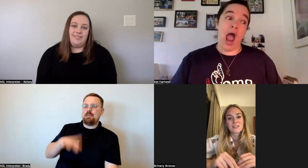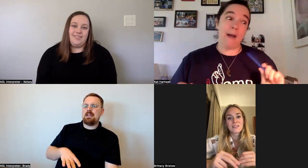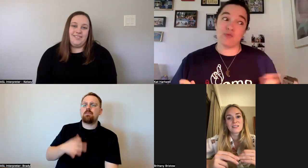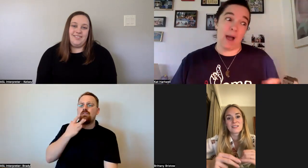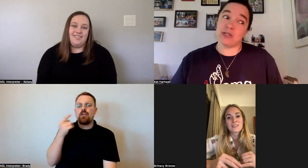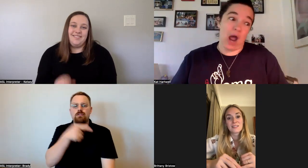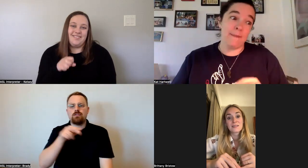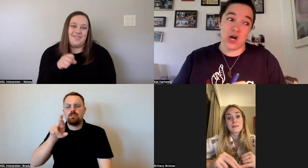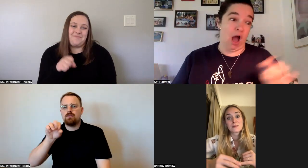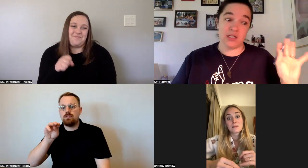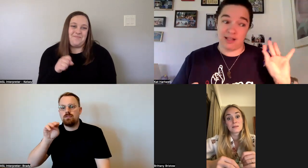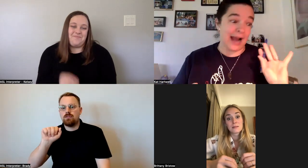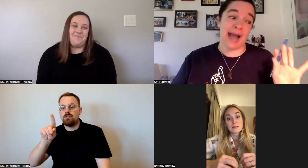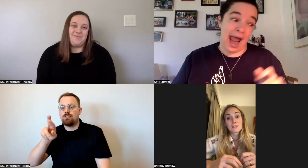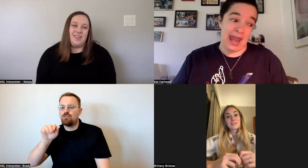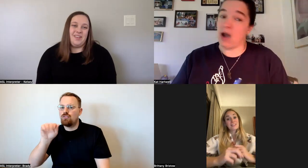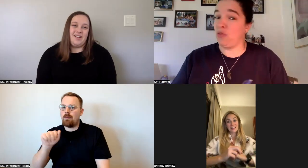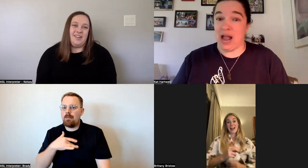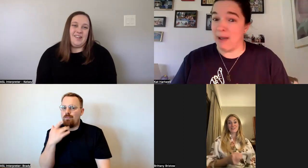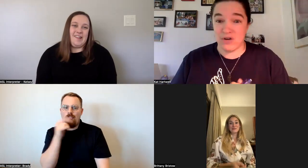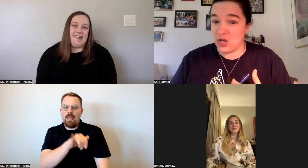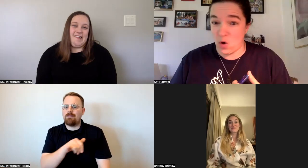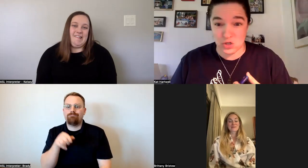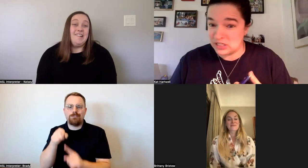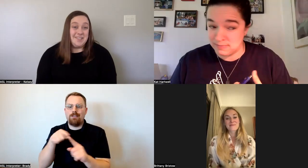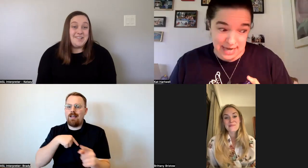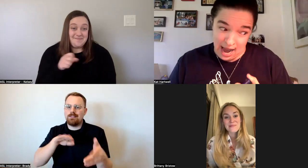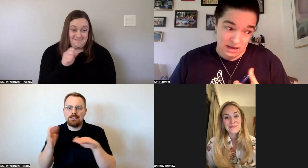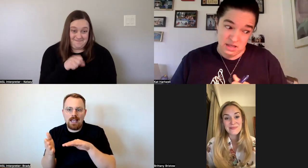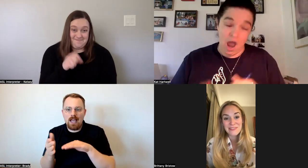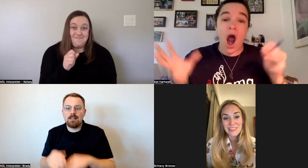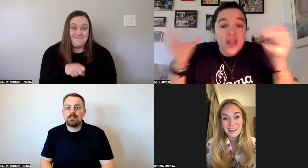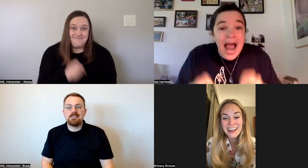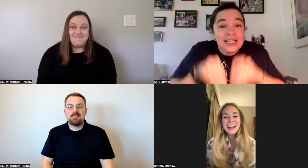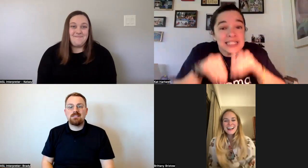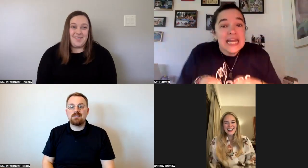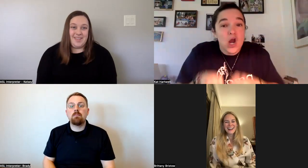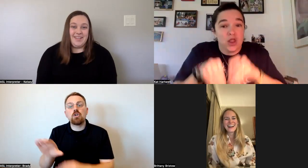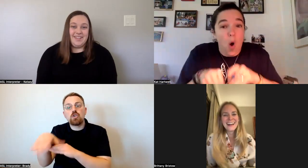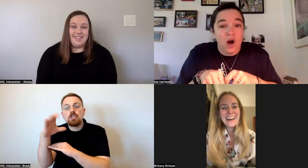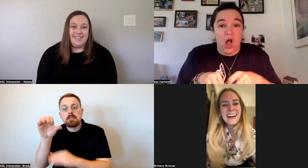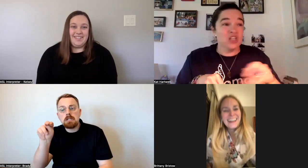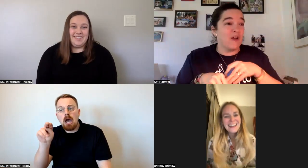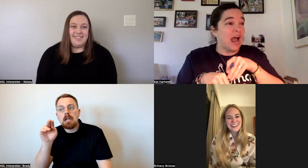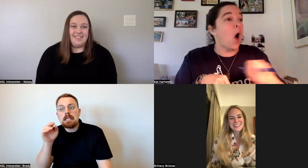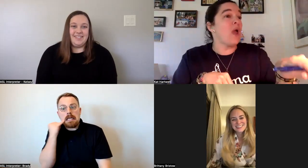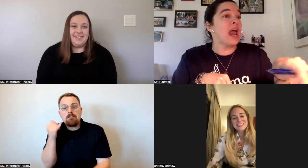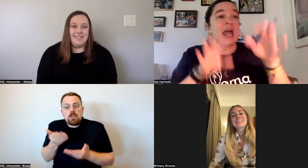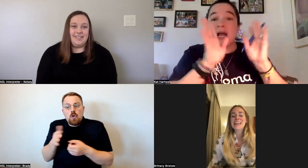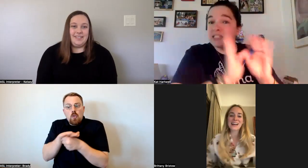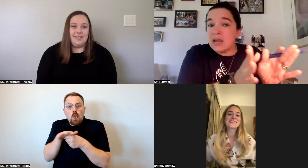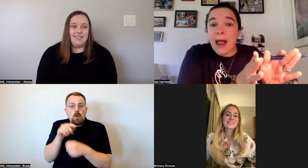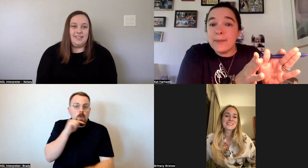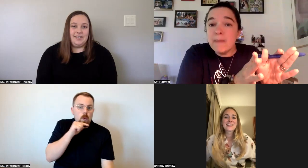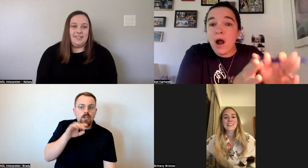Romadrama. I'm a Romadrama girl until I die. I don't think I'm ever going to go to Christmas con unless it's here local. Then I go